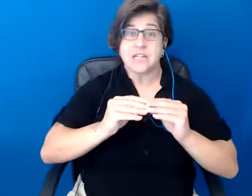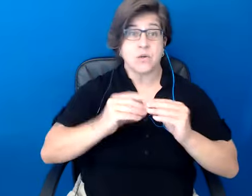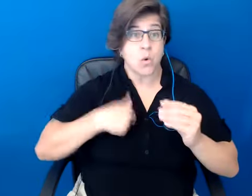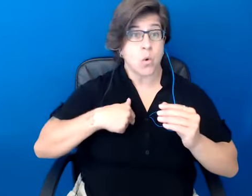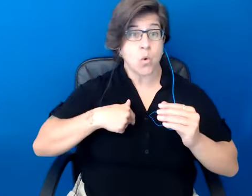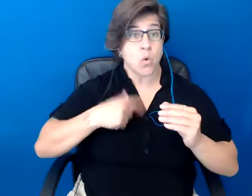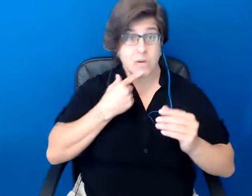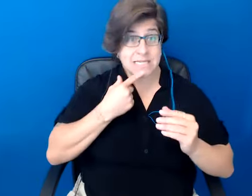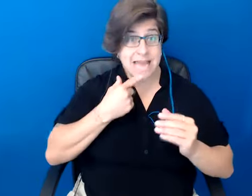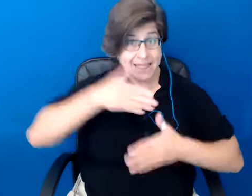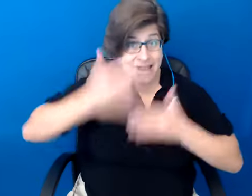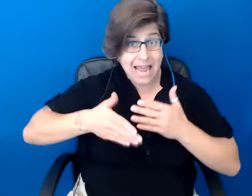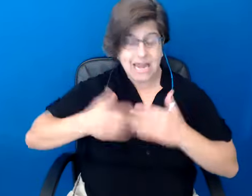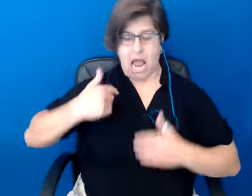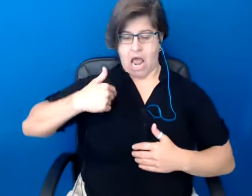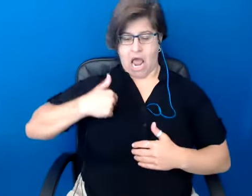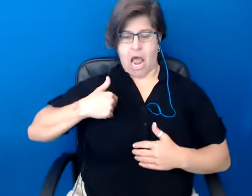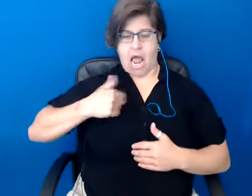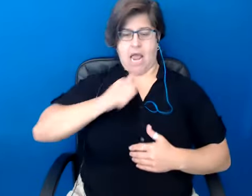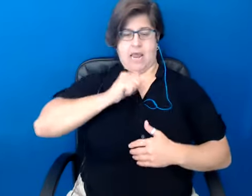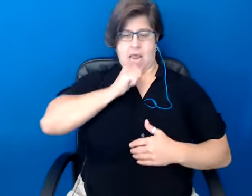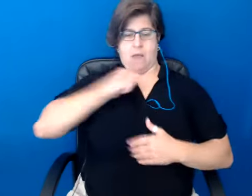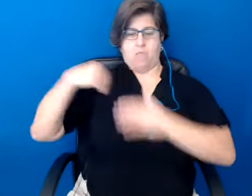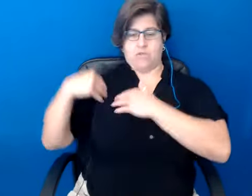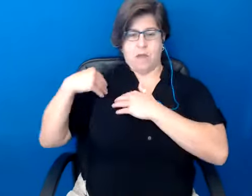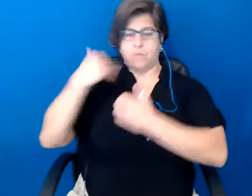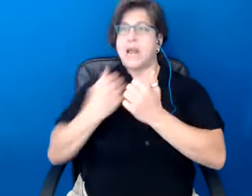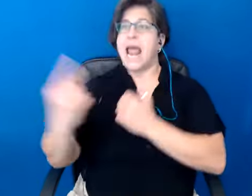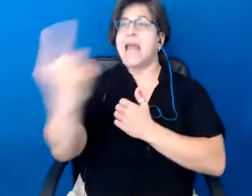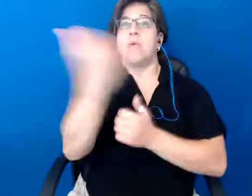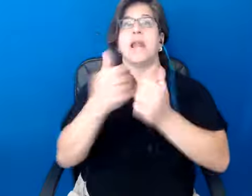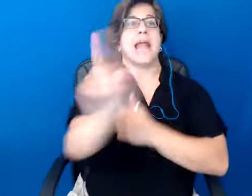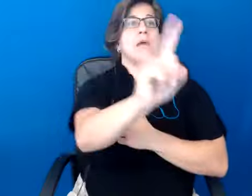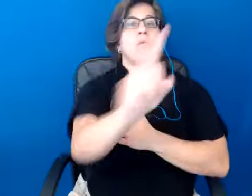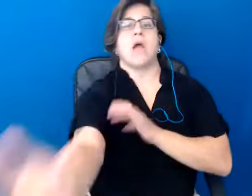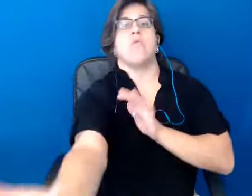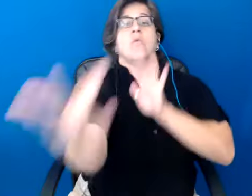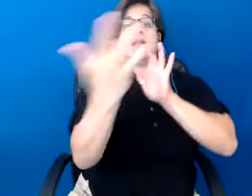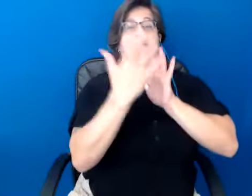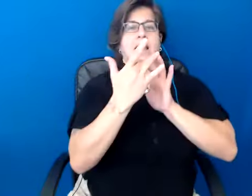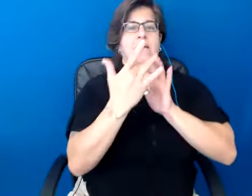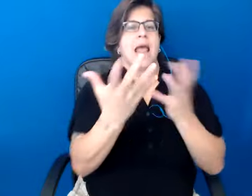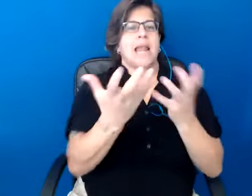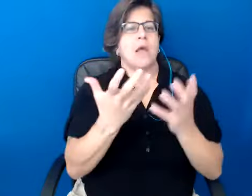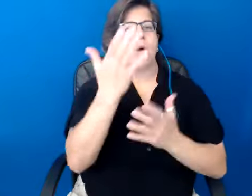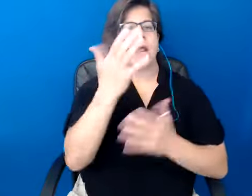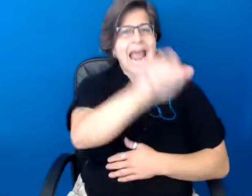that into, and we close with it each one of these sessions. I am responsible when anyone, anywhere reaches out for